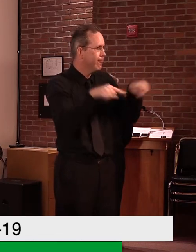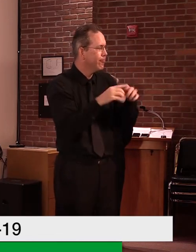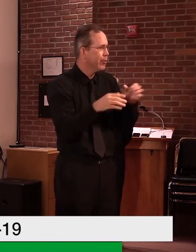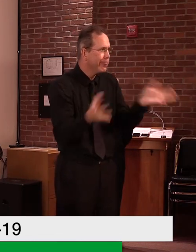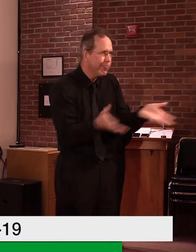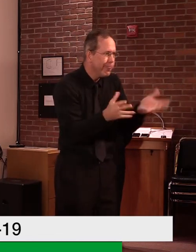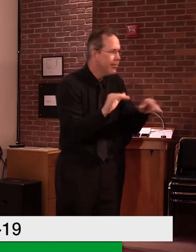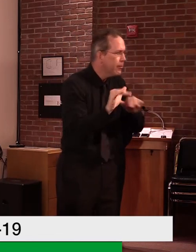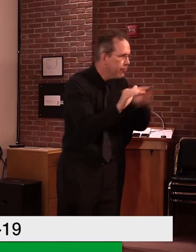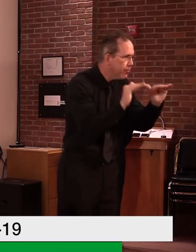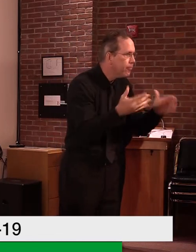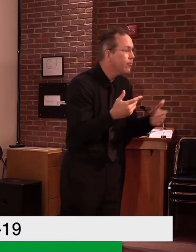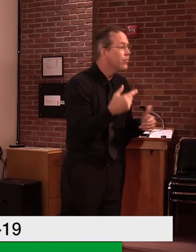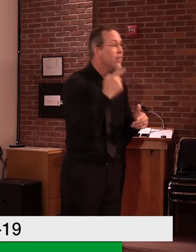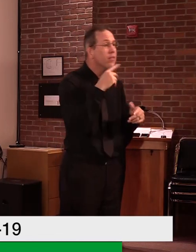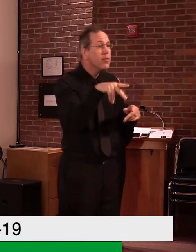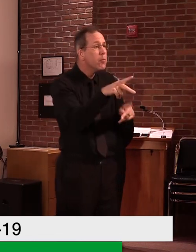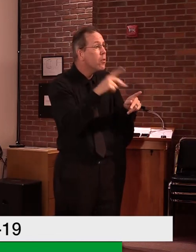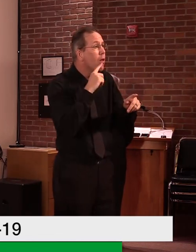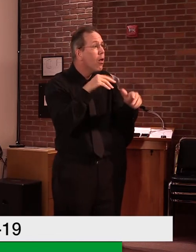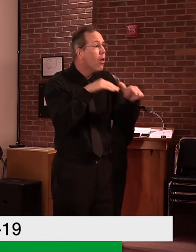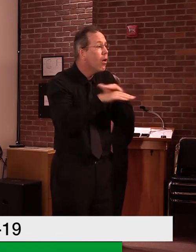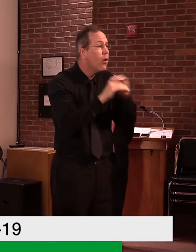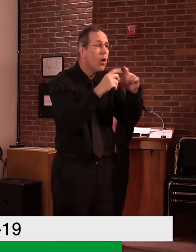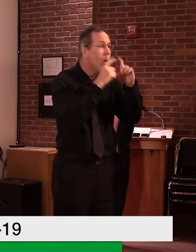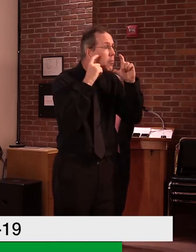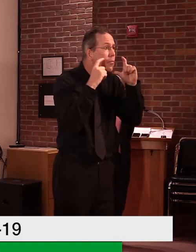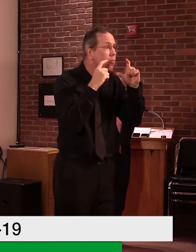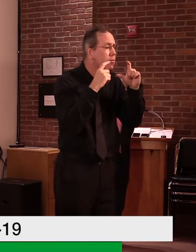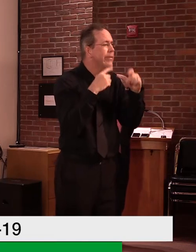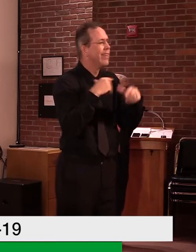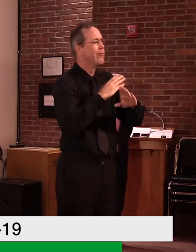to serve people who are not wearing masks.